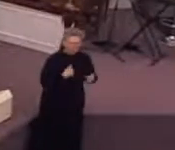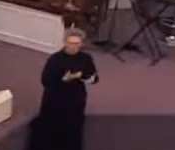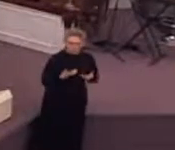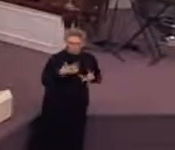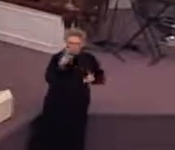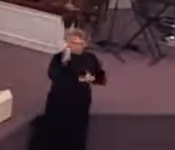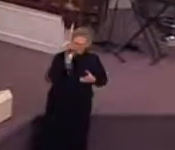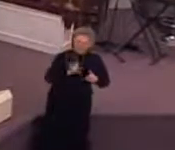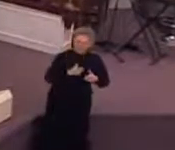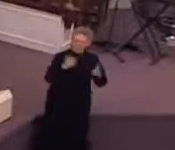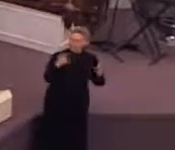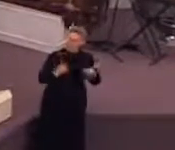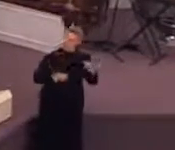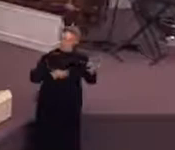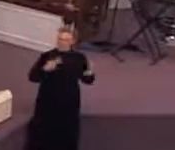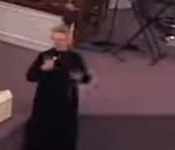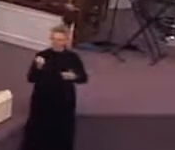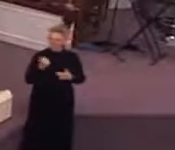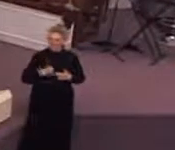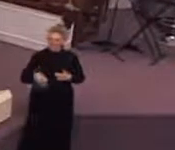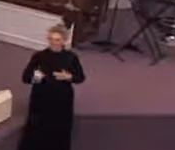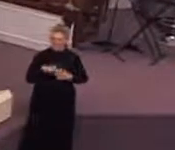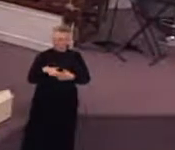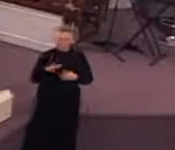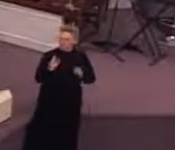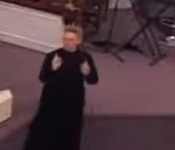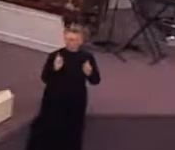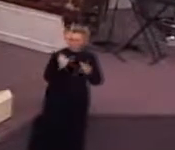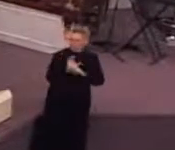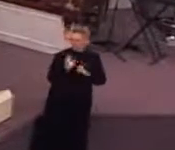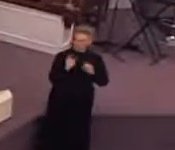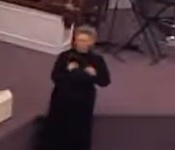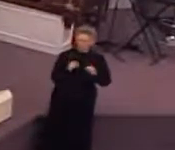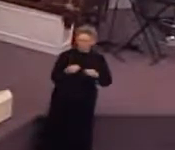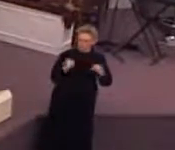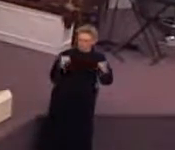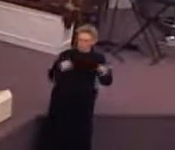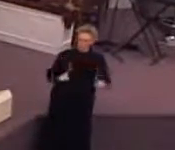revival that any local assembly could ever possibly have.